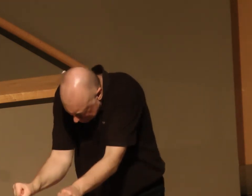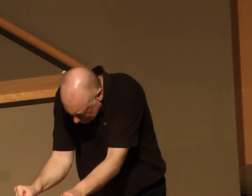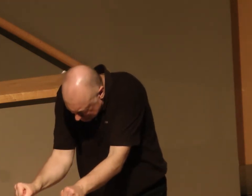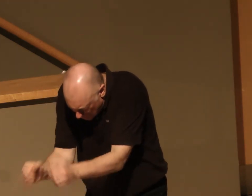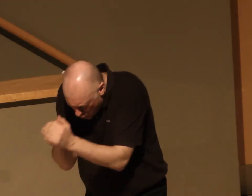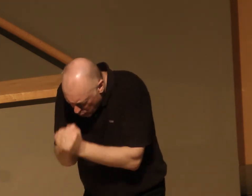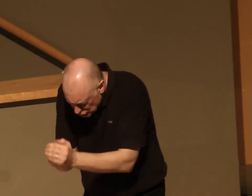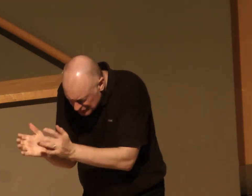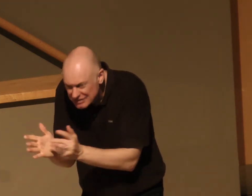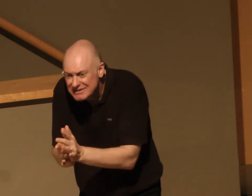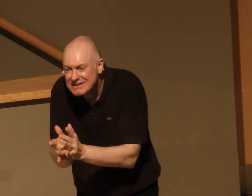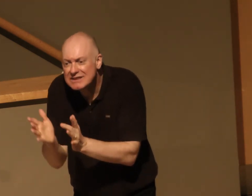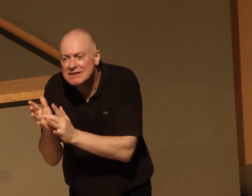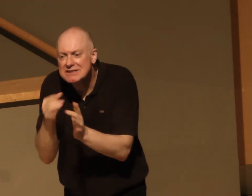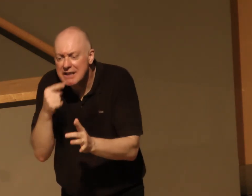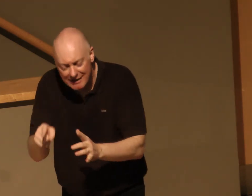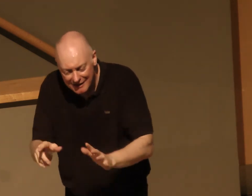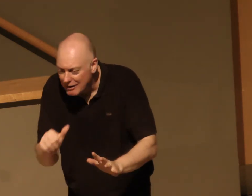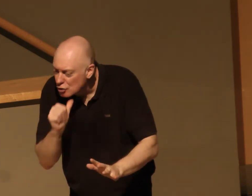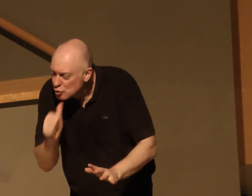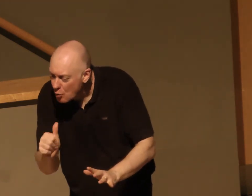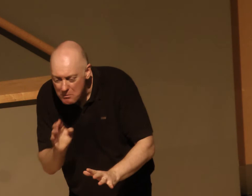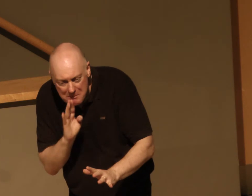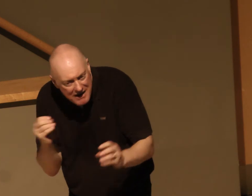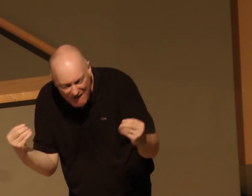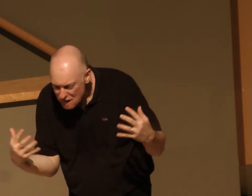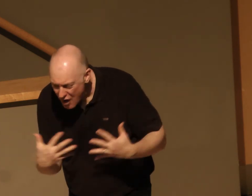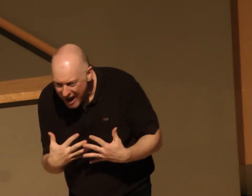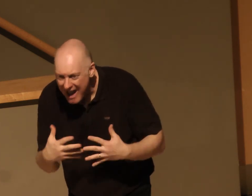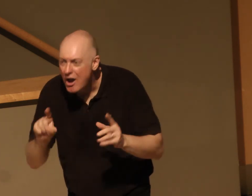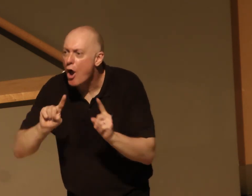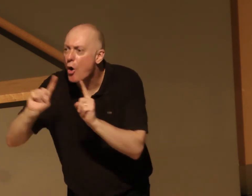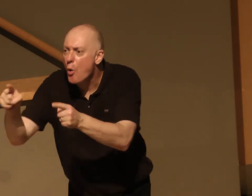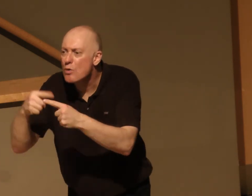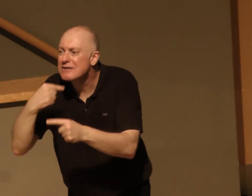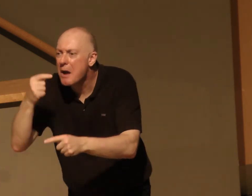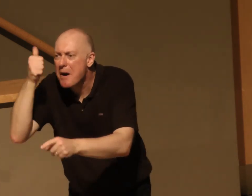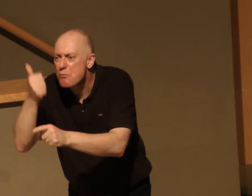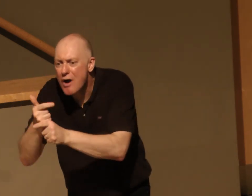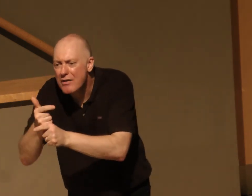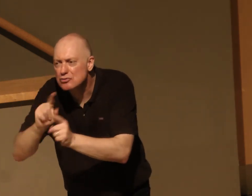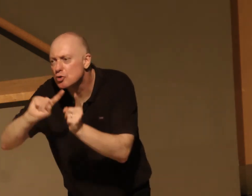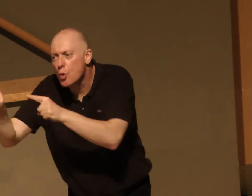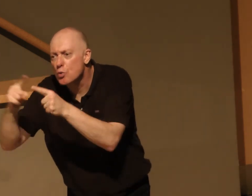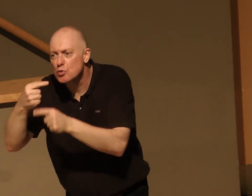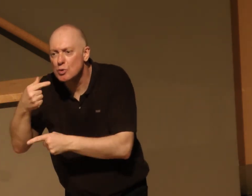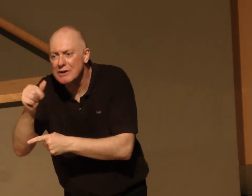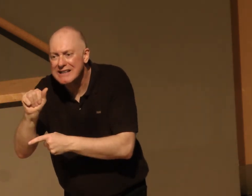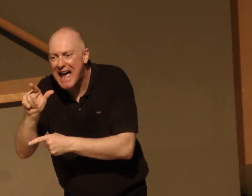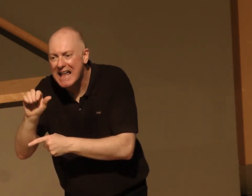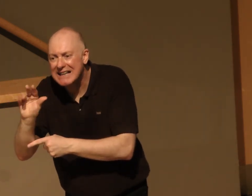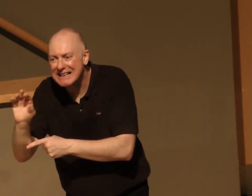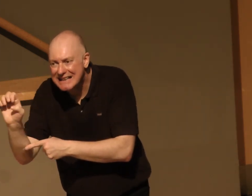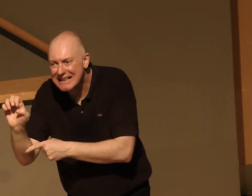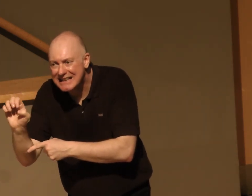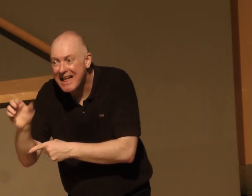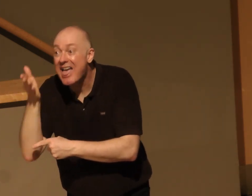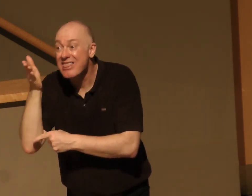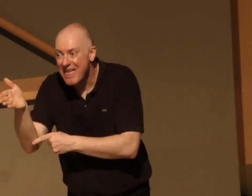Jesus said to them do not be afraid go and tell my brothers to go to Galilee and there they will see